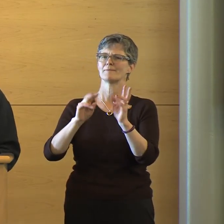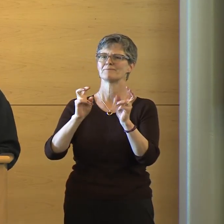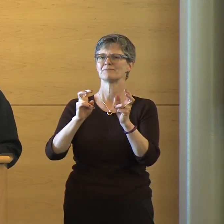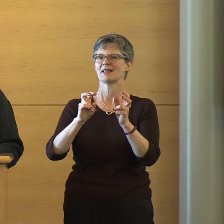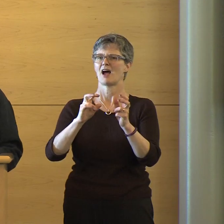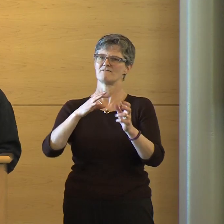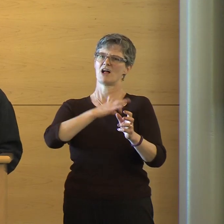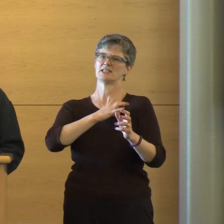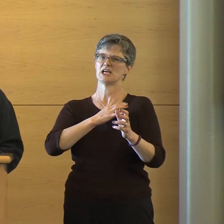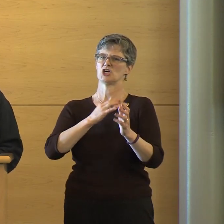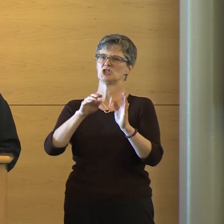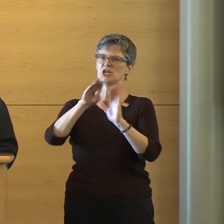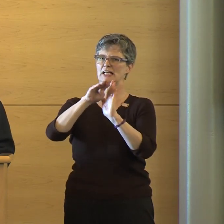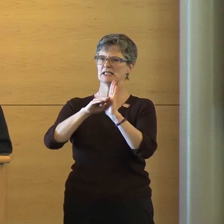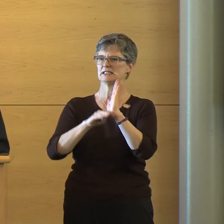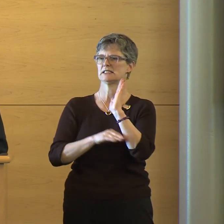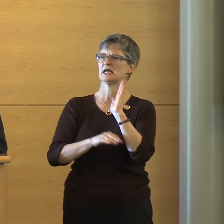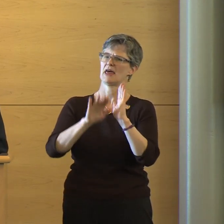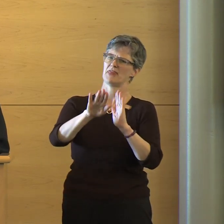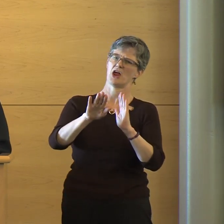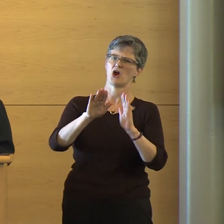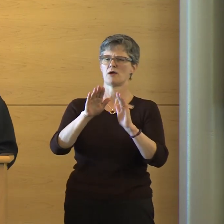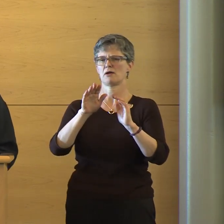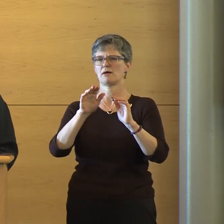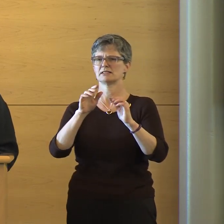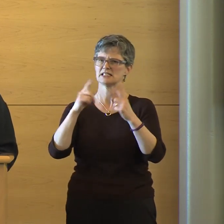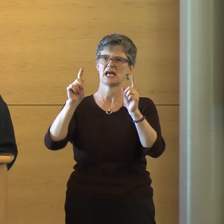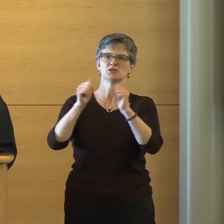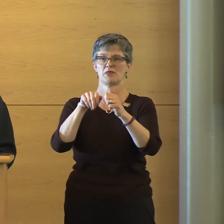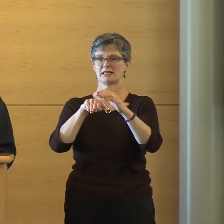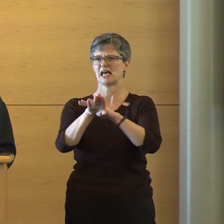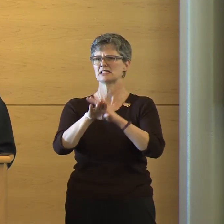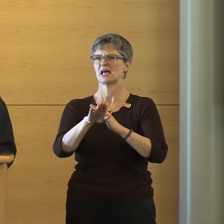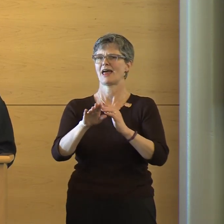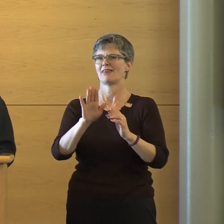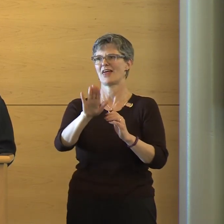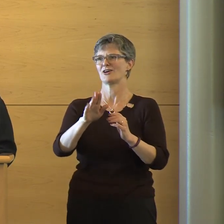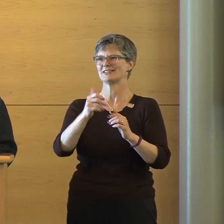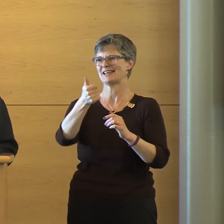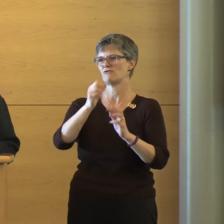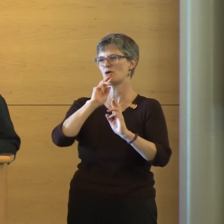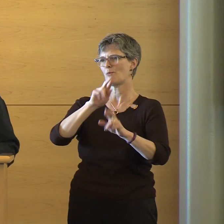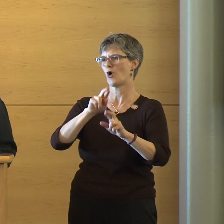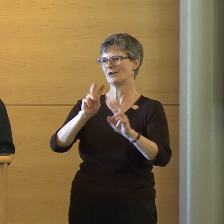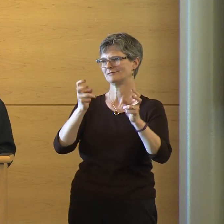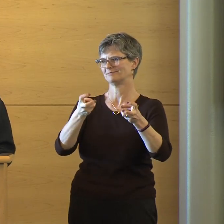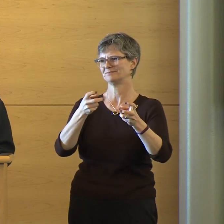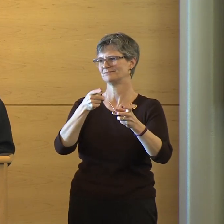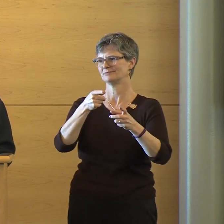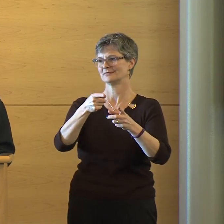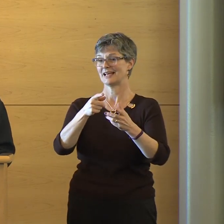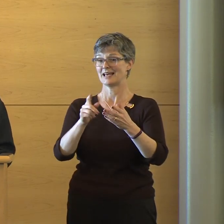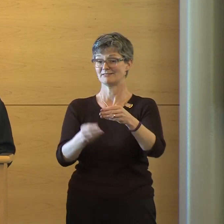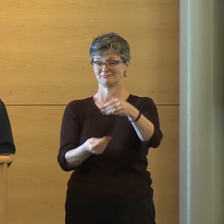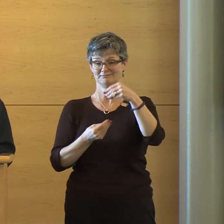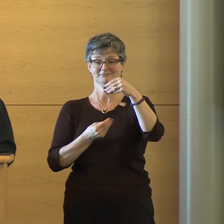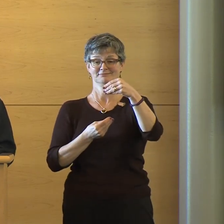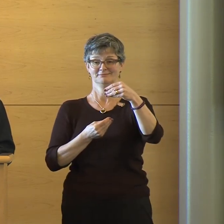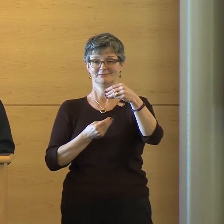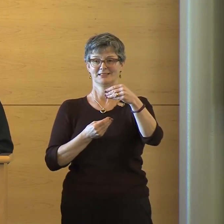with. Input that comes in from vendors. Vendors will often fill out what's called a voluntary product